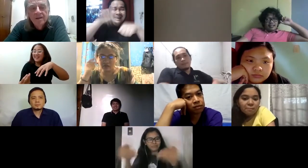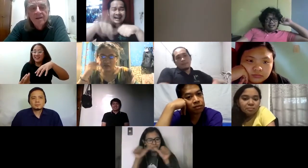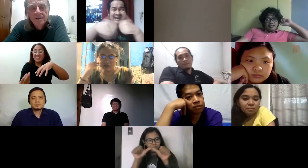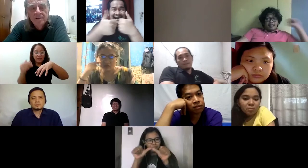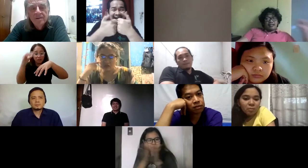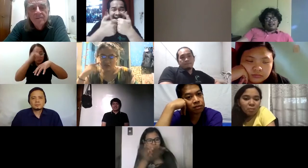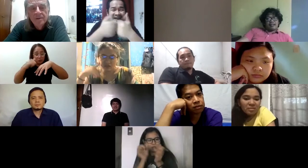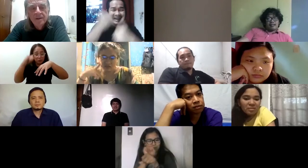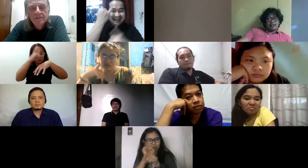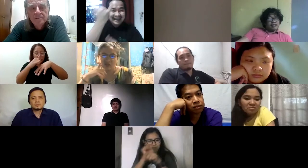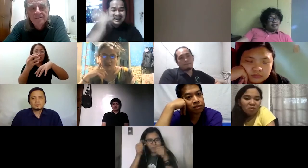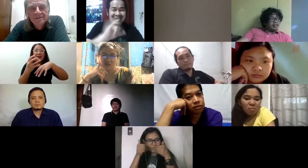But